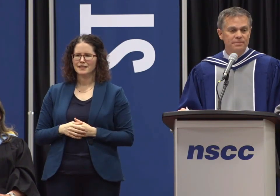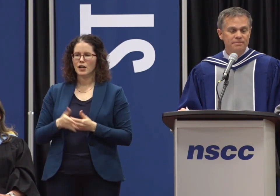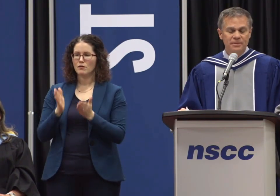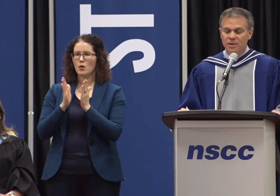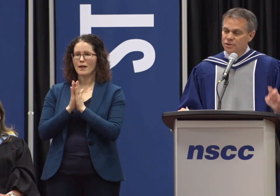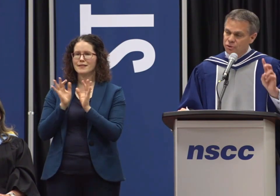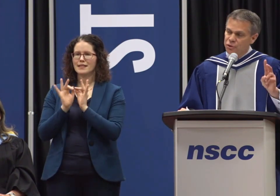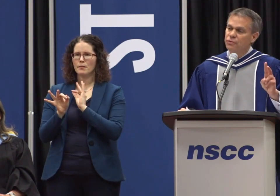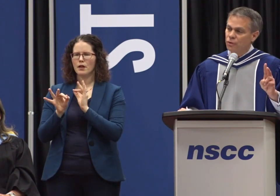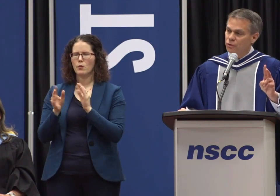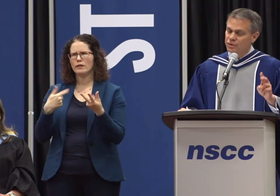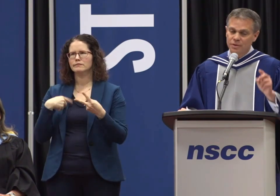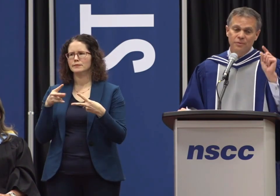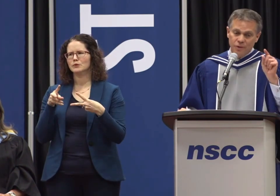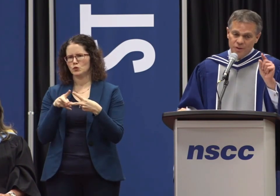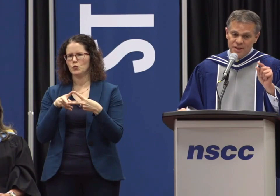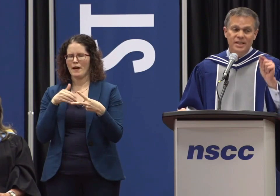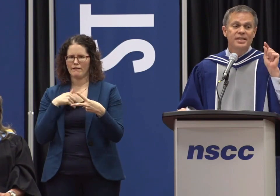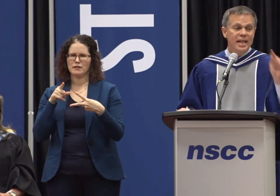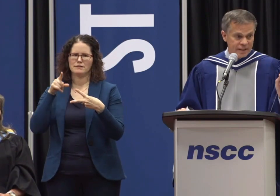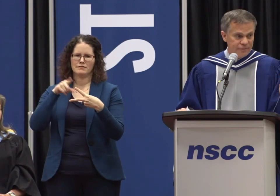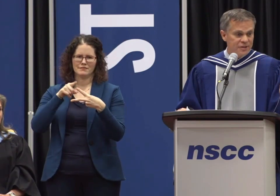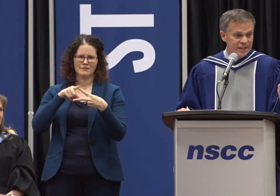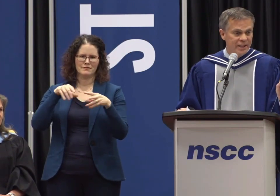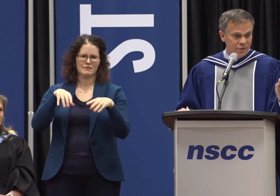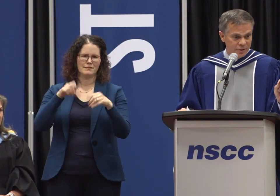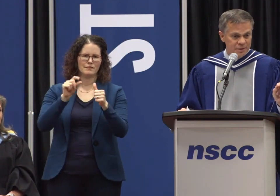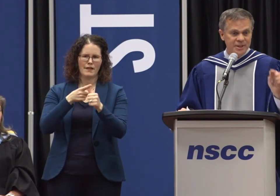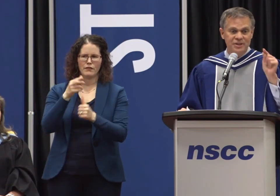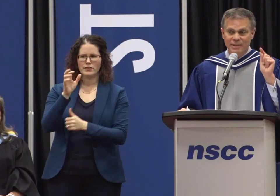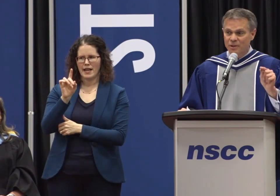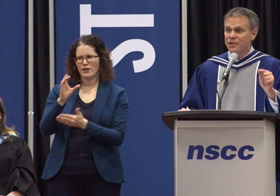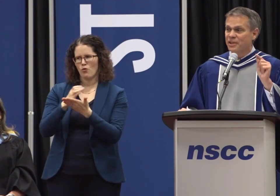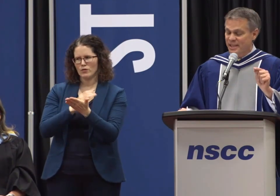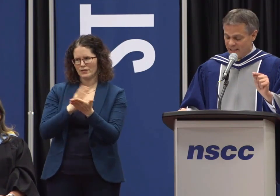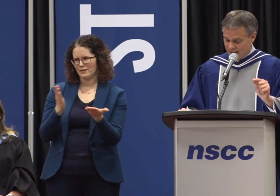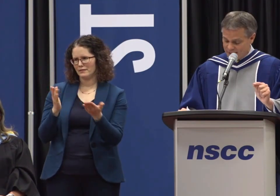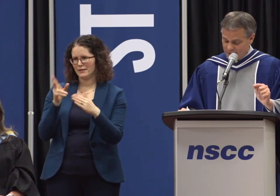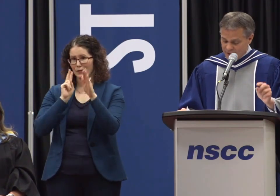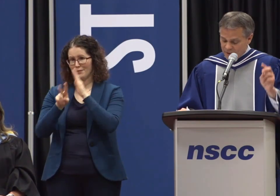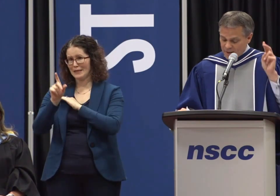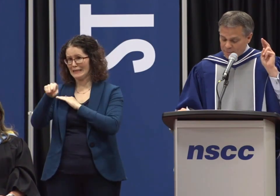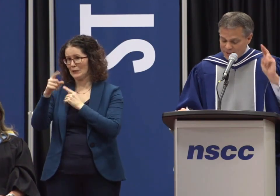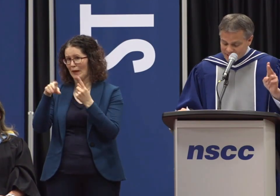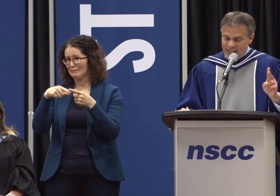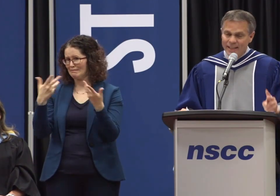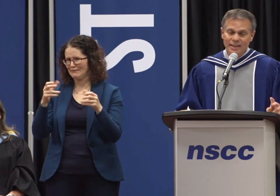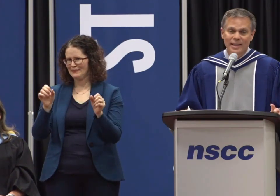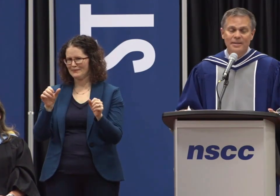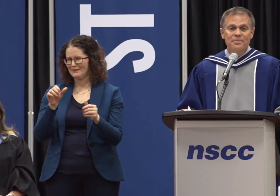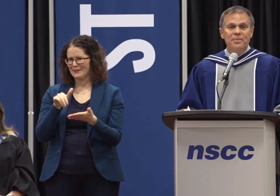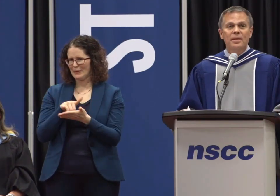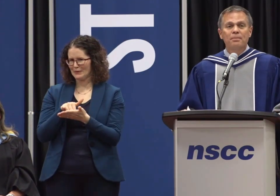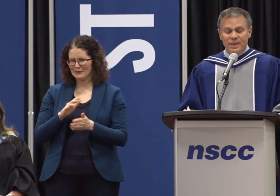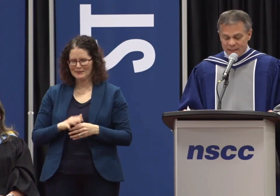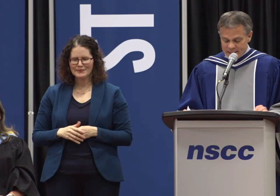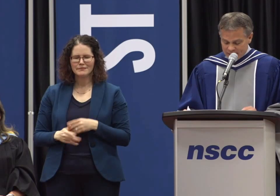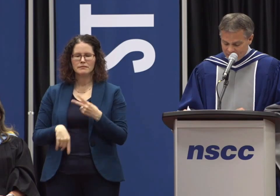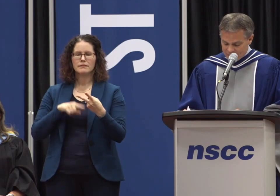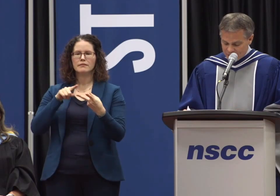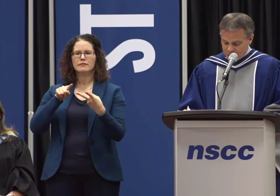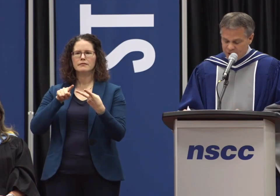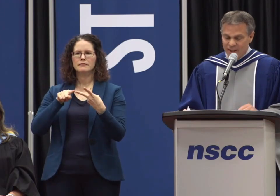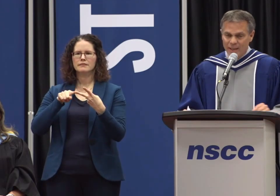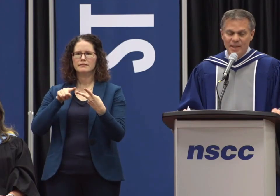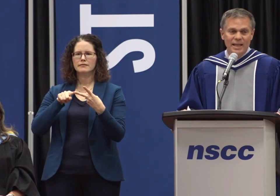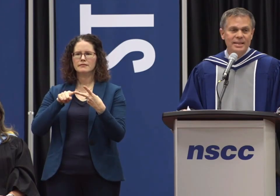simple. It's also twofold. First, take a first aid course, because you never know where you're going to need it. But secondly, please